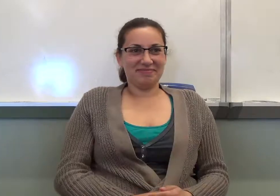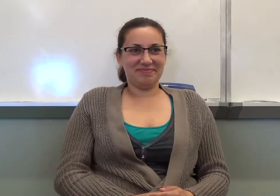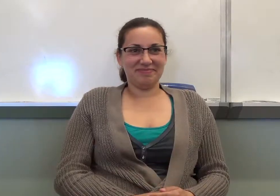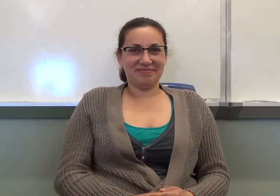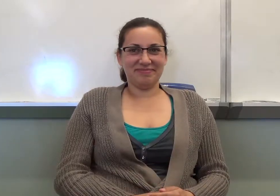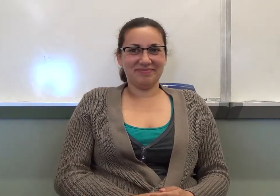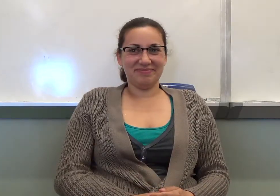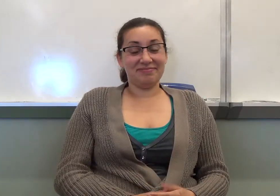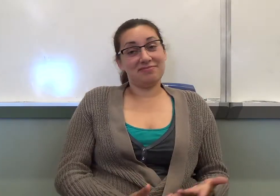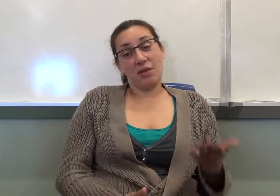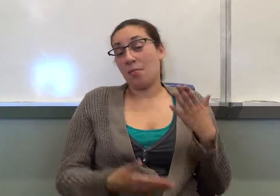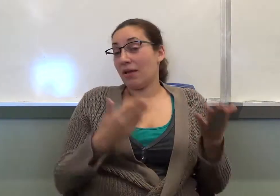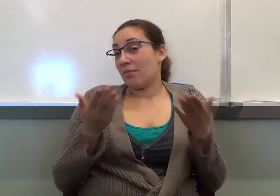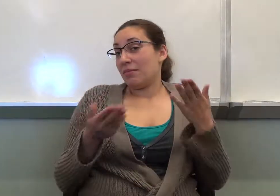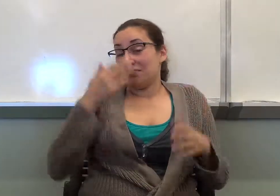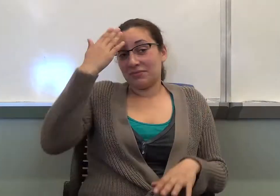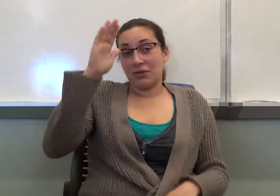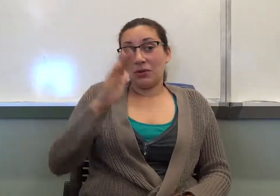And this much right here is going to be pi r.